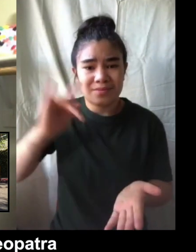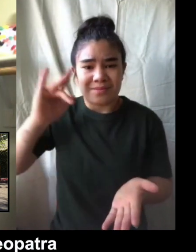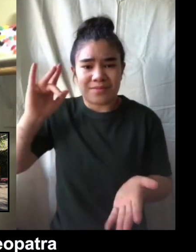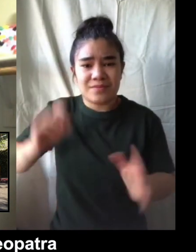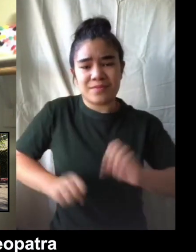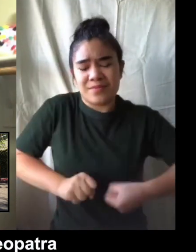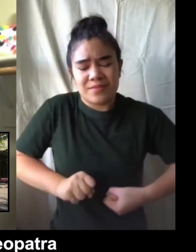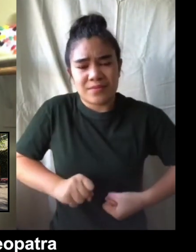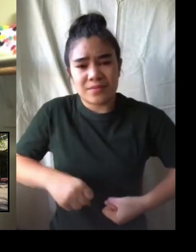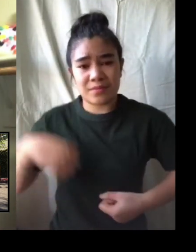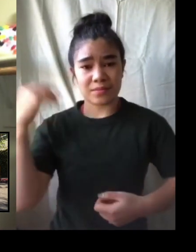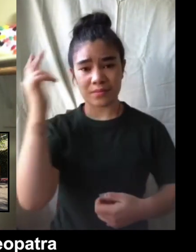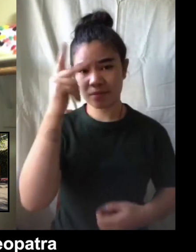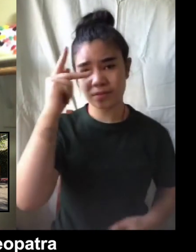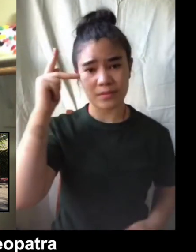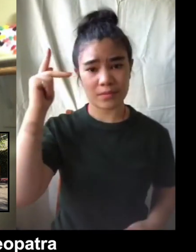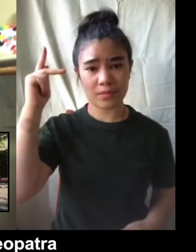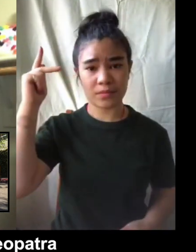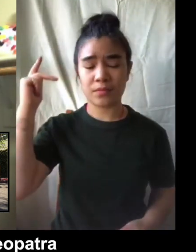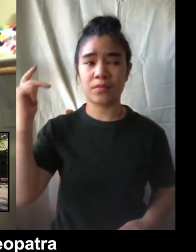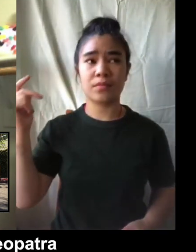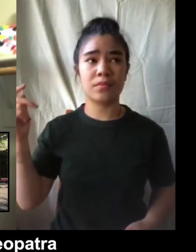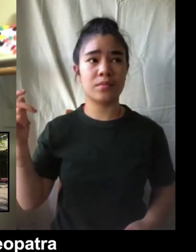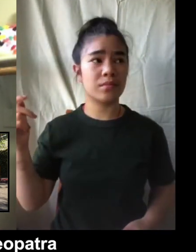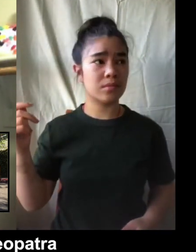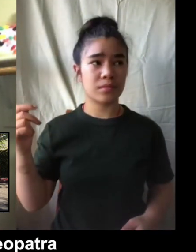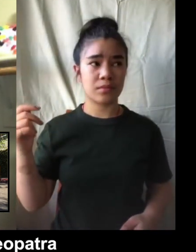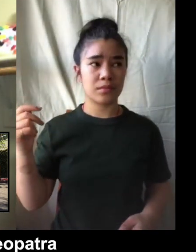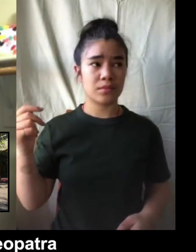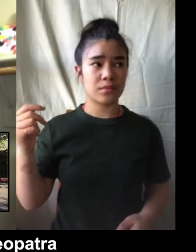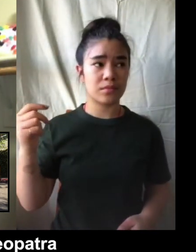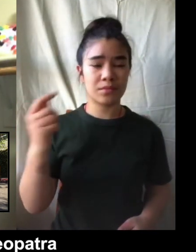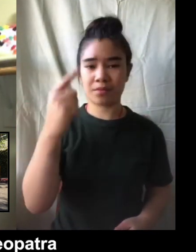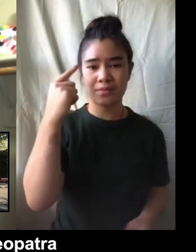knees in her brilliant grief, Cleopatra.